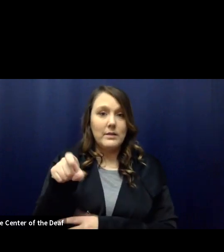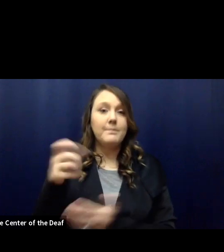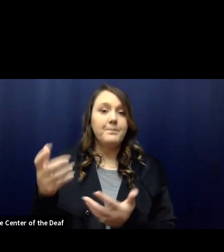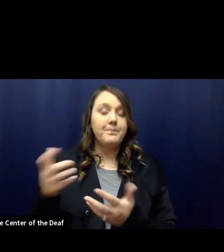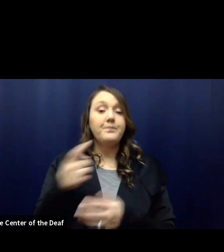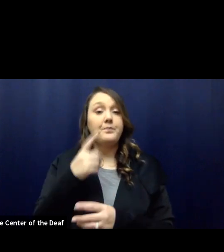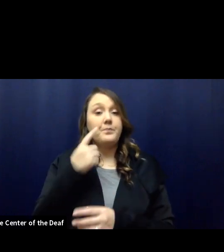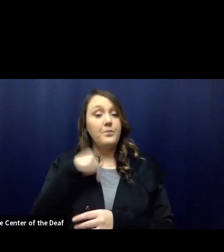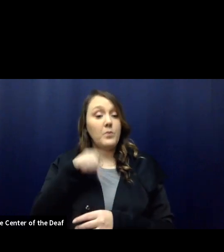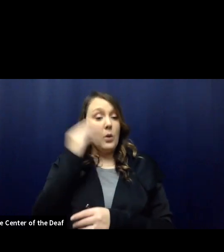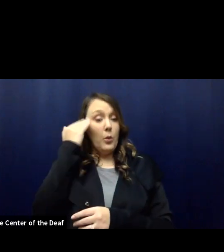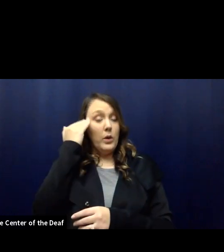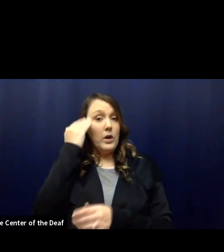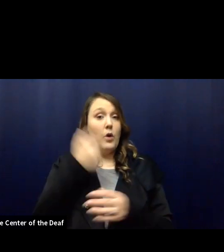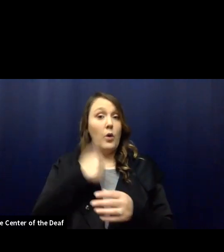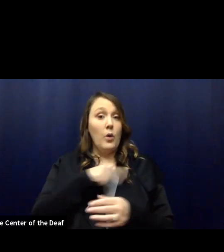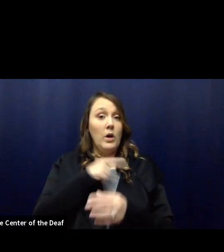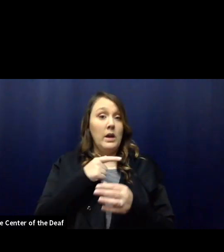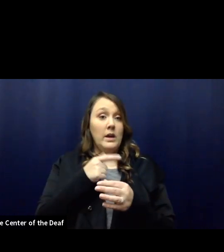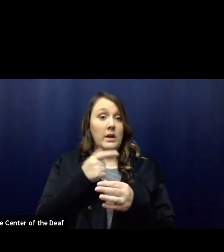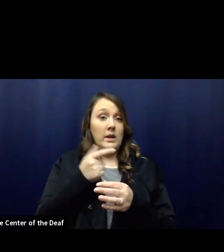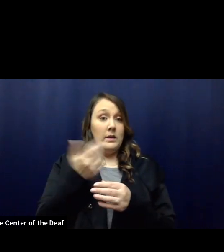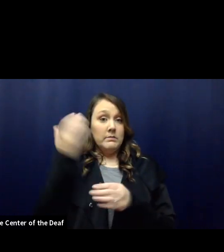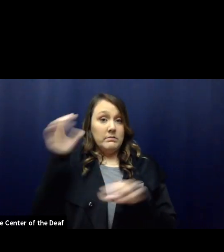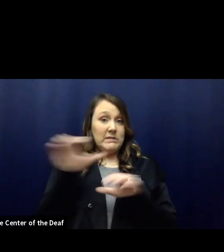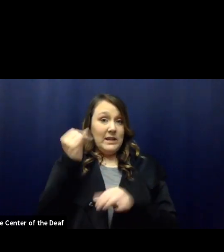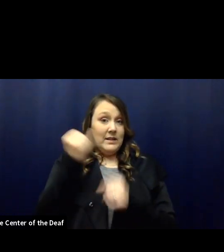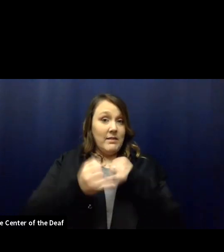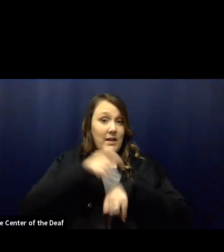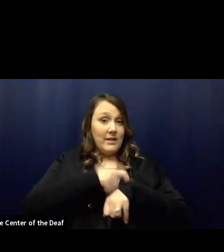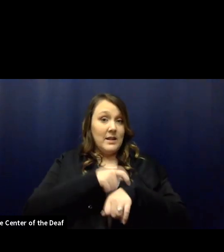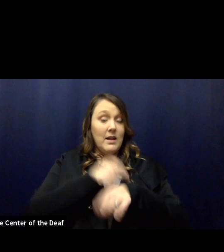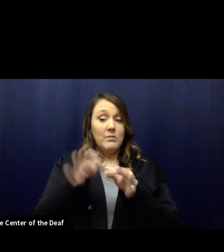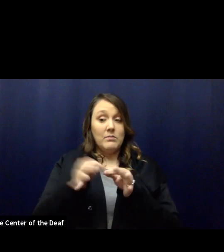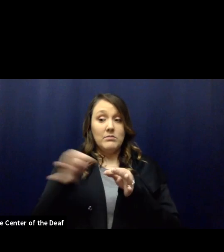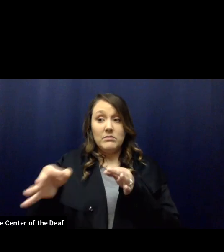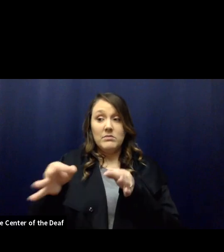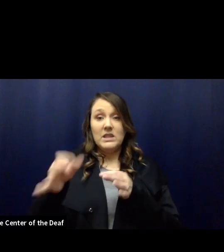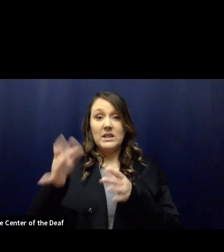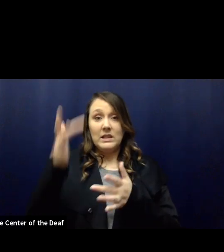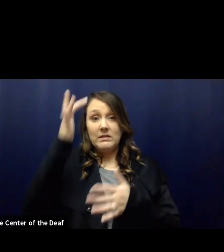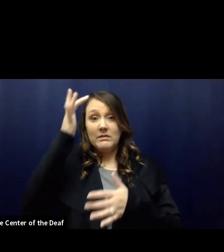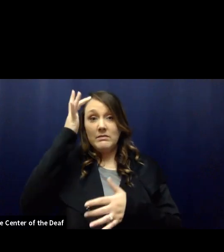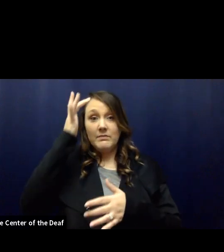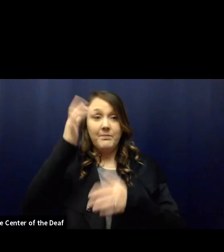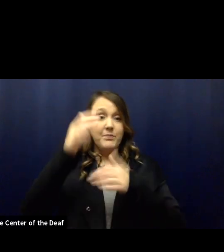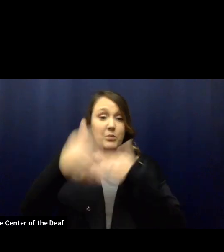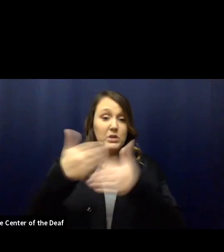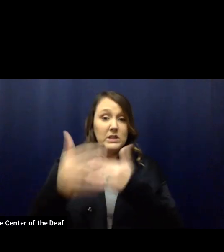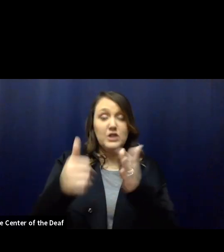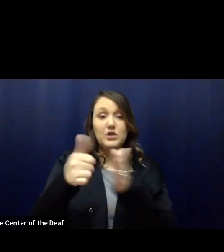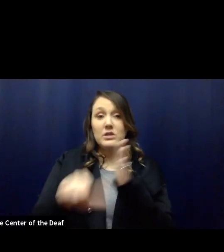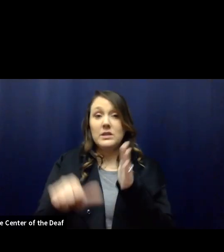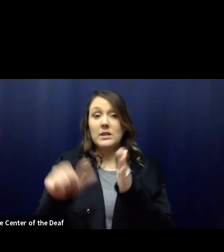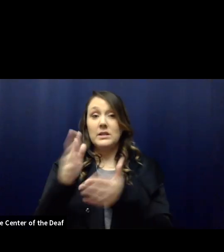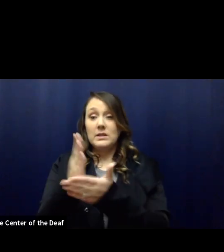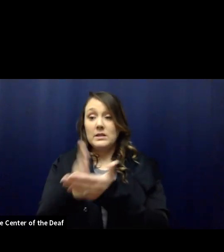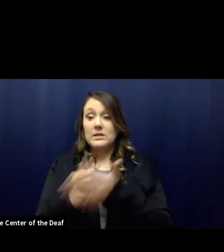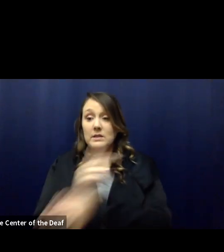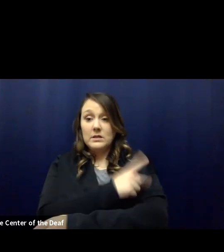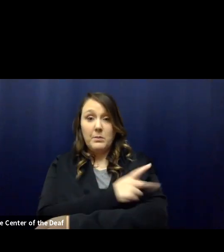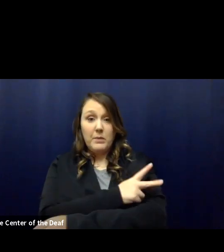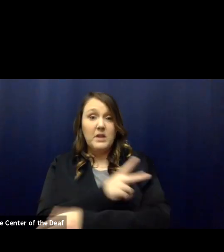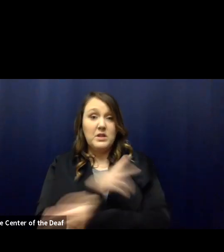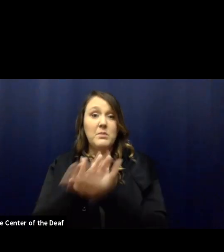we delayed care for some of our patients, that disease was exacerbated, and some of those patients presented with disease that was